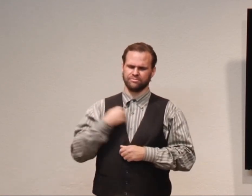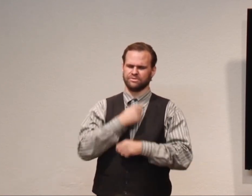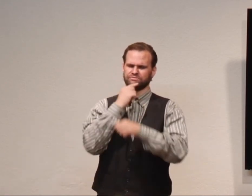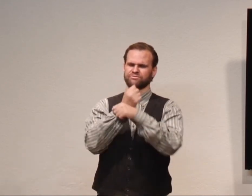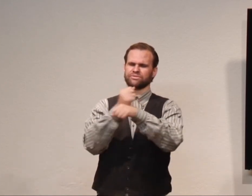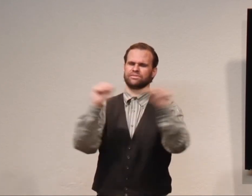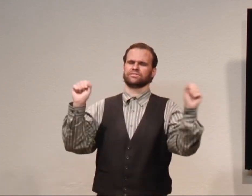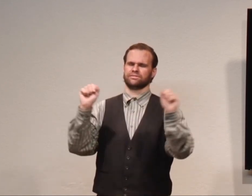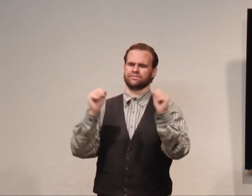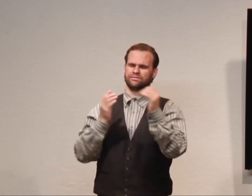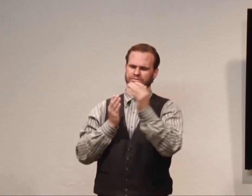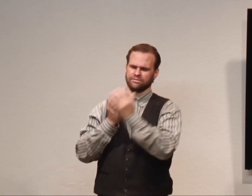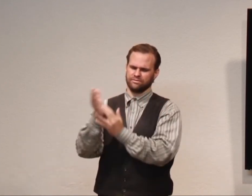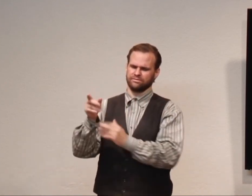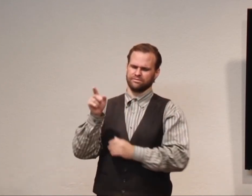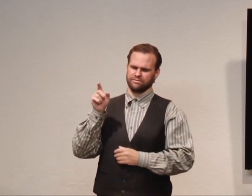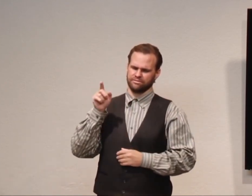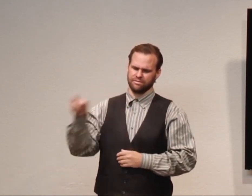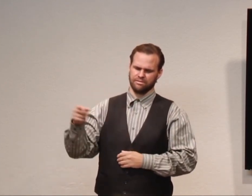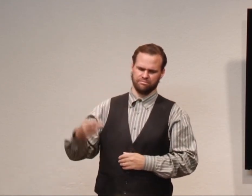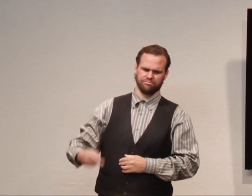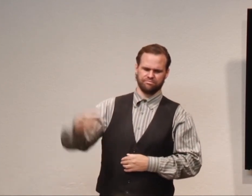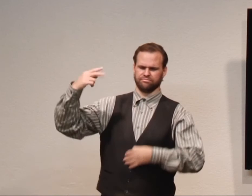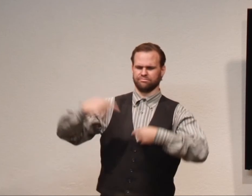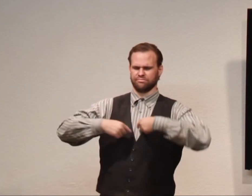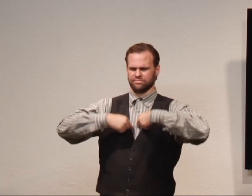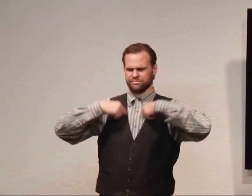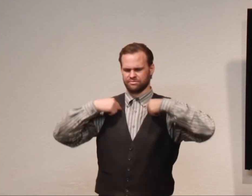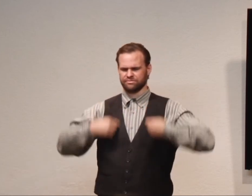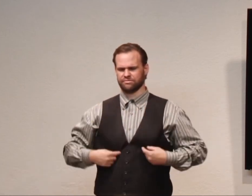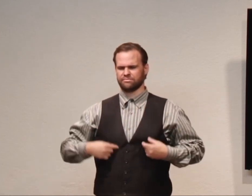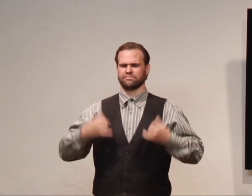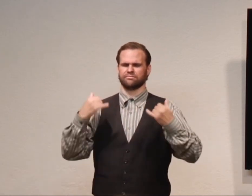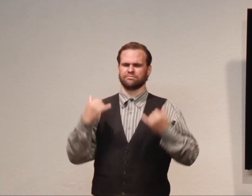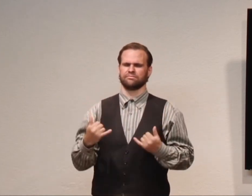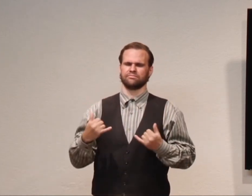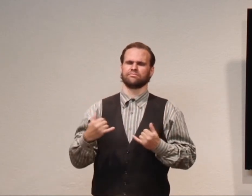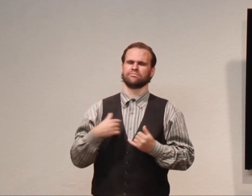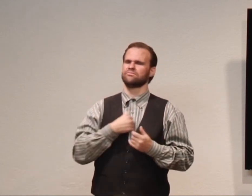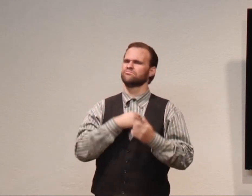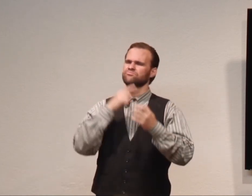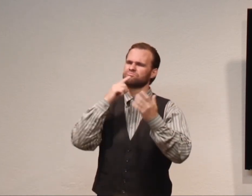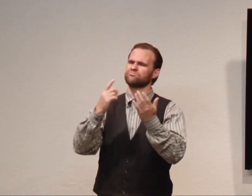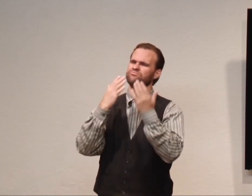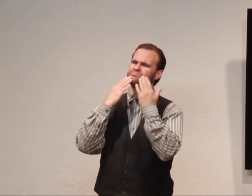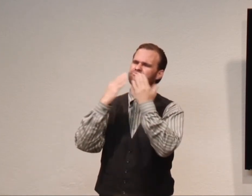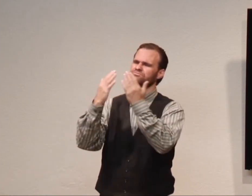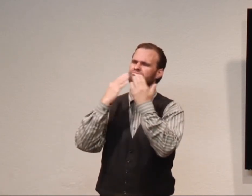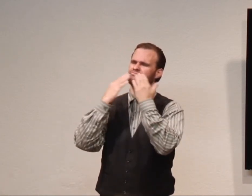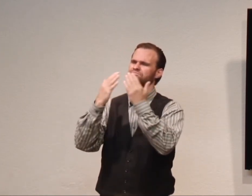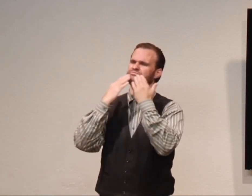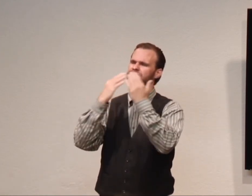Jesus' blood was spilled, we can be saved through him and through Jesus Christ, our high priest.